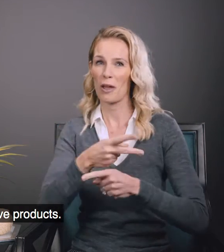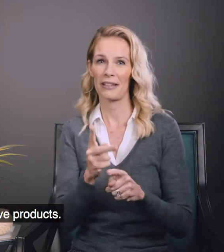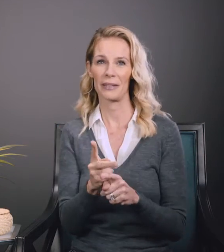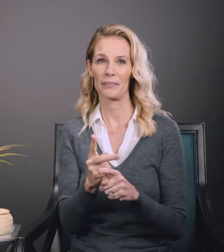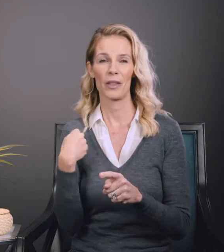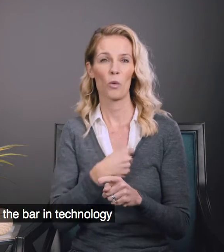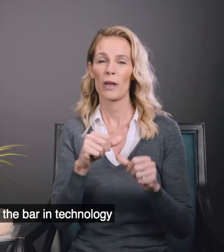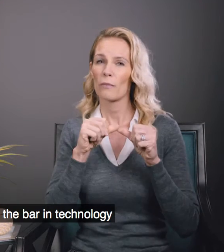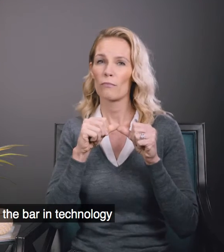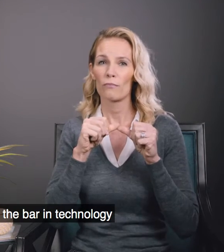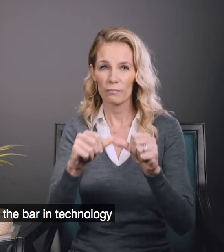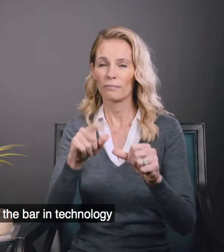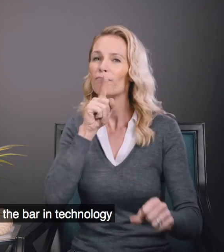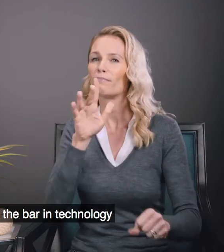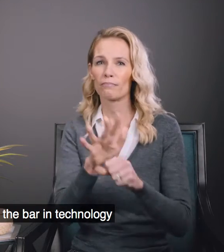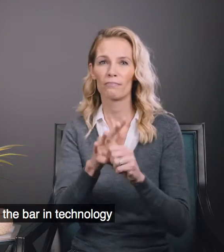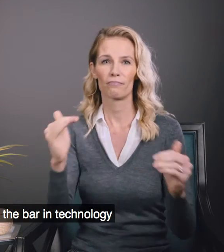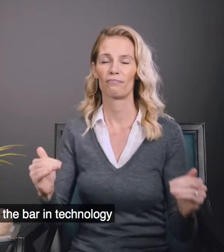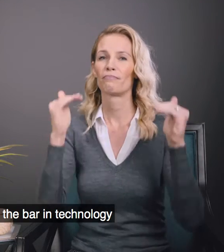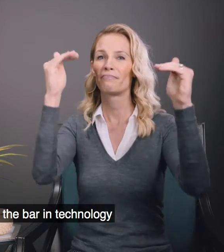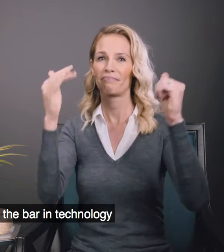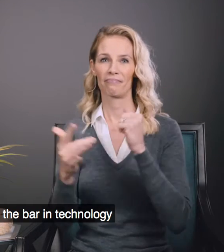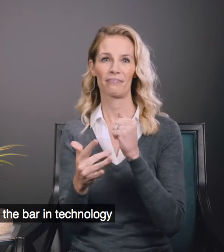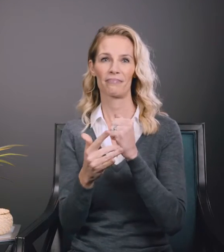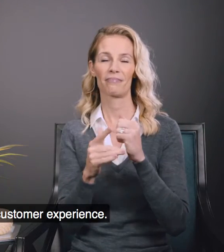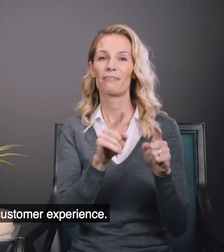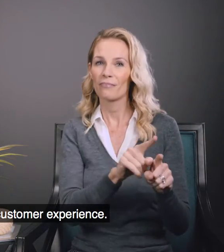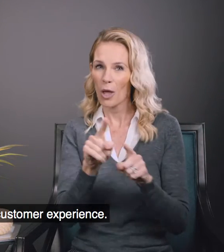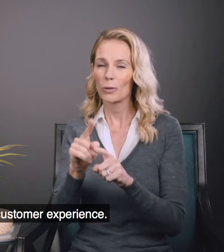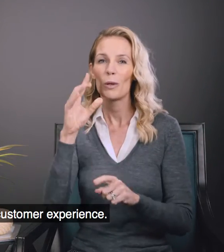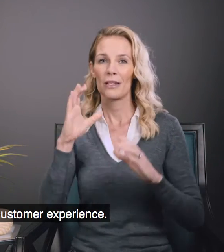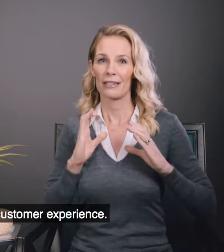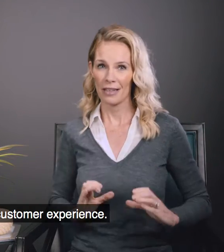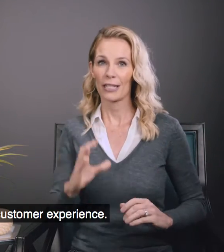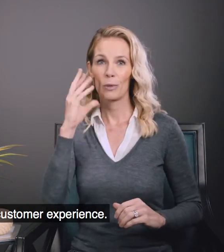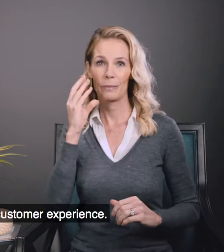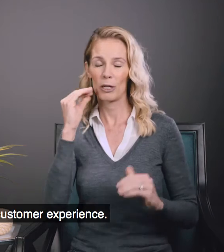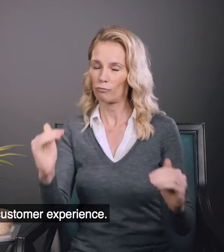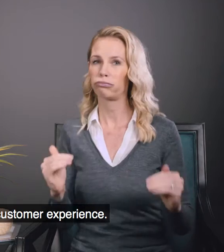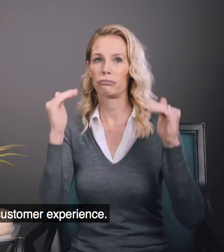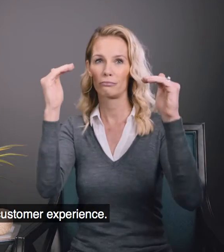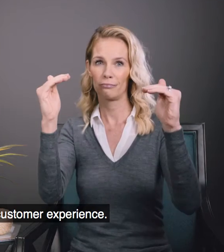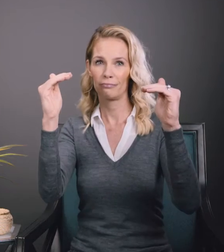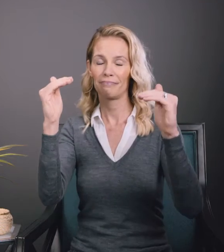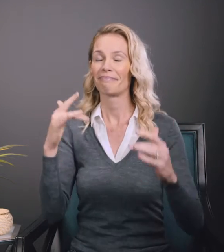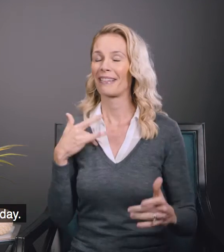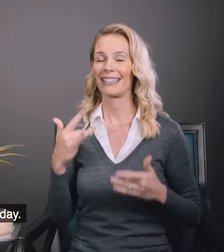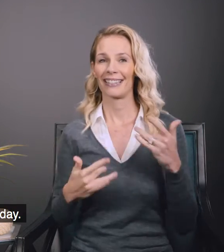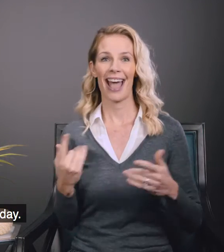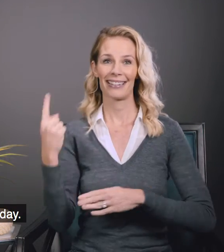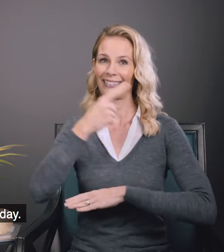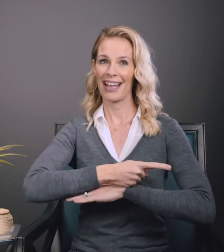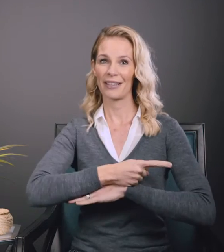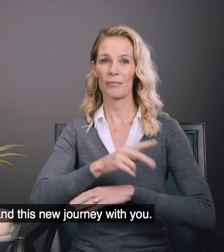innovative products. We promise to continue to raise the bar in technology, as well as raise the bar in the customer experience. It's